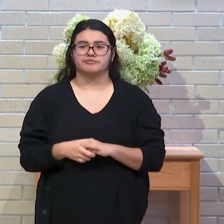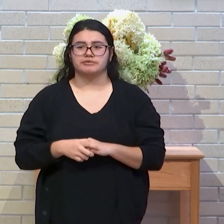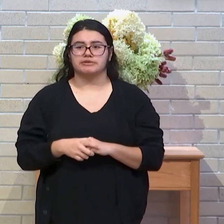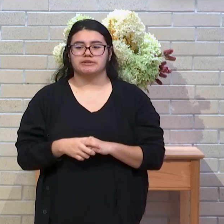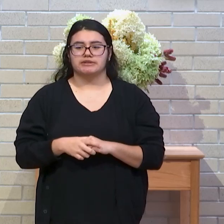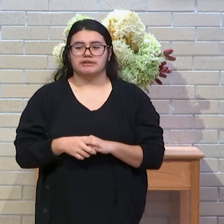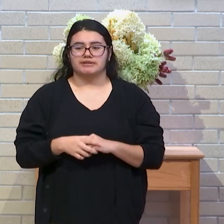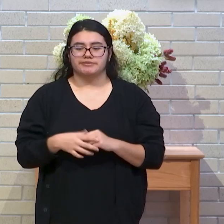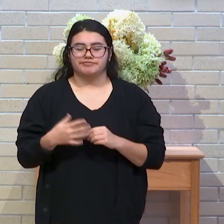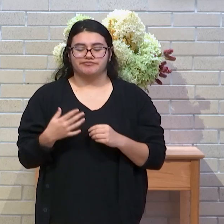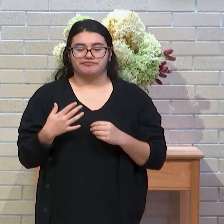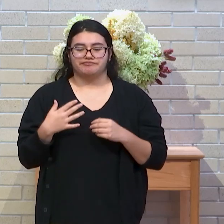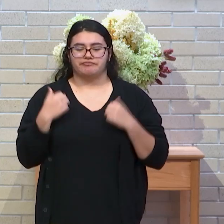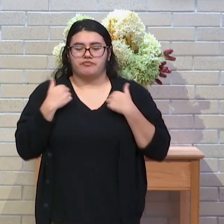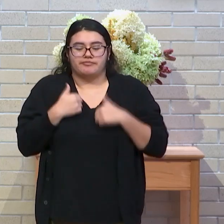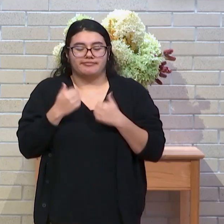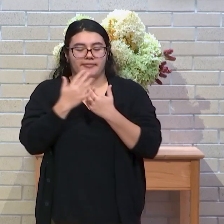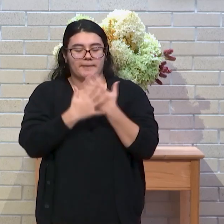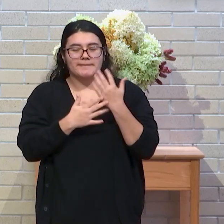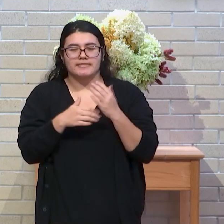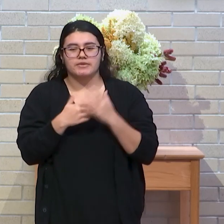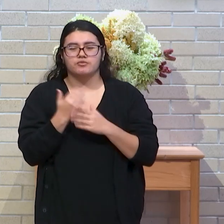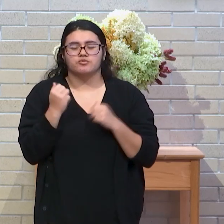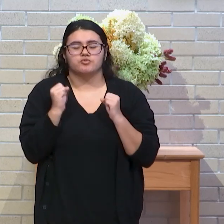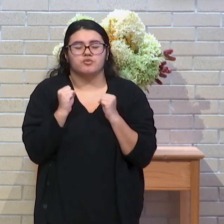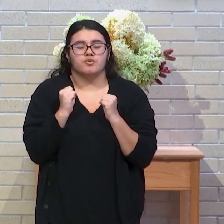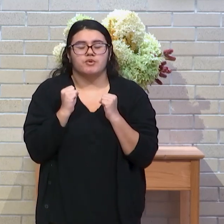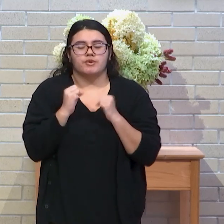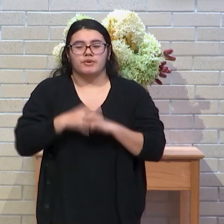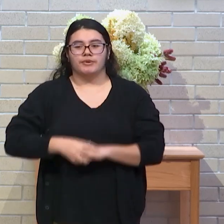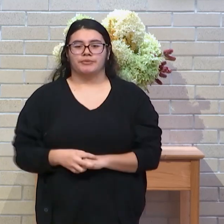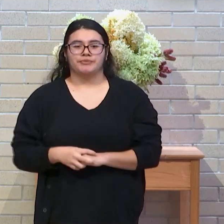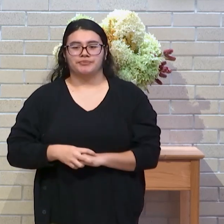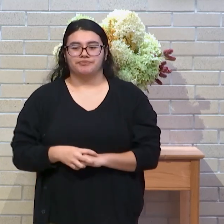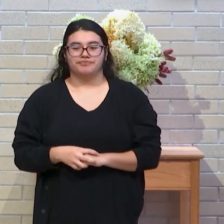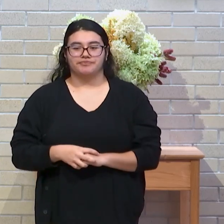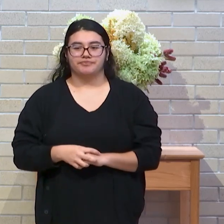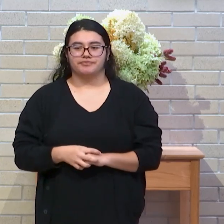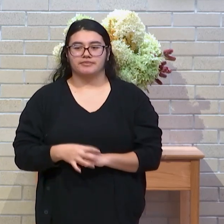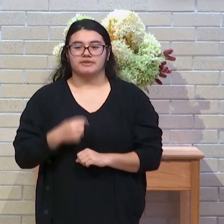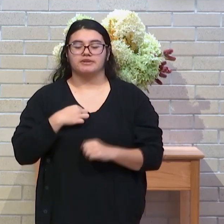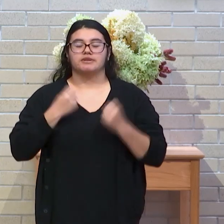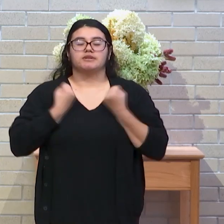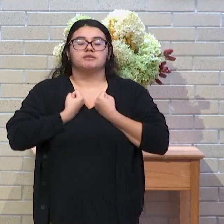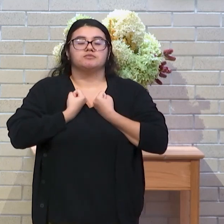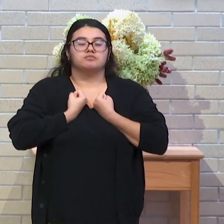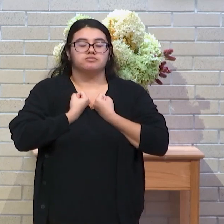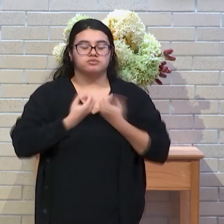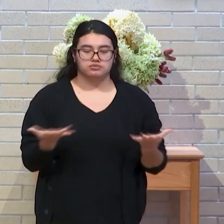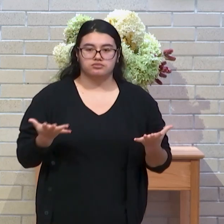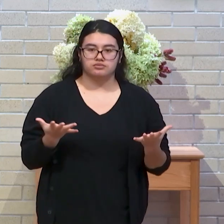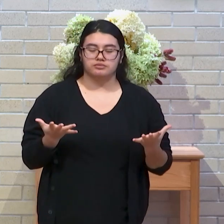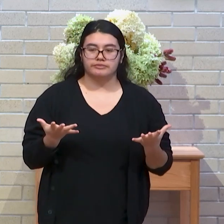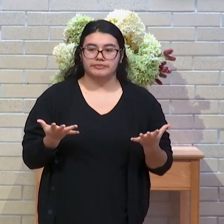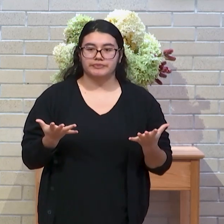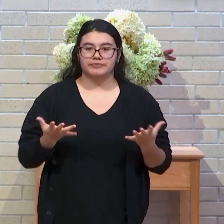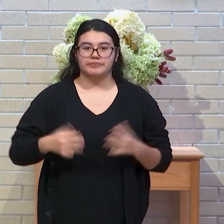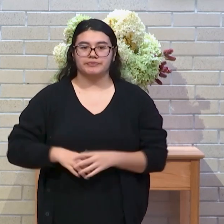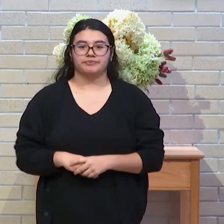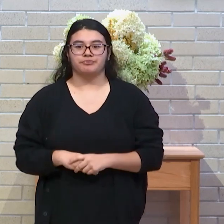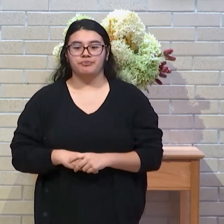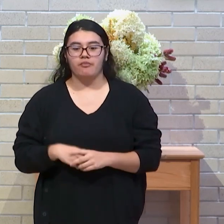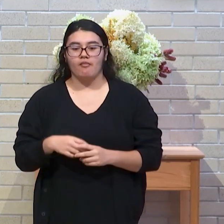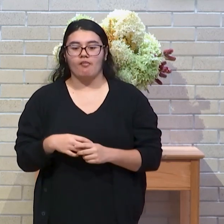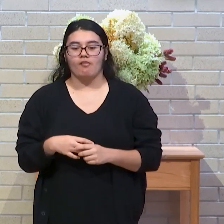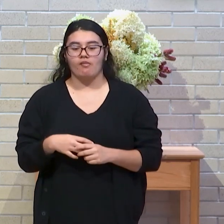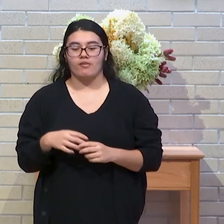were soaked and doing a poor job of keeping me warm, and I just felt beaten. I desperately wanted to reach the refugio, but I didn't